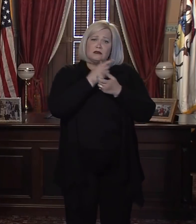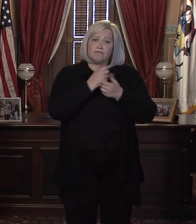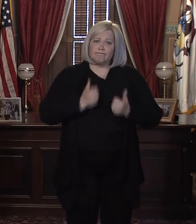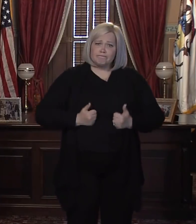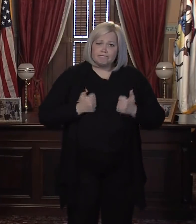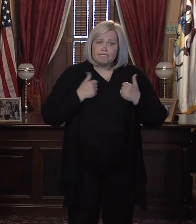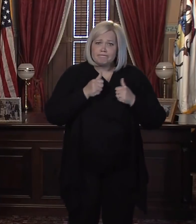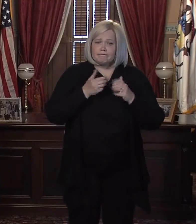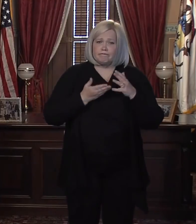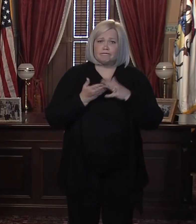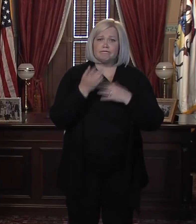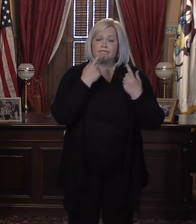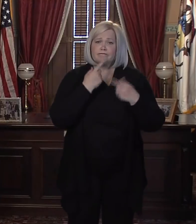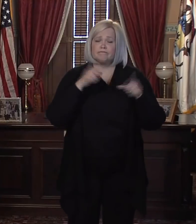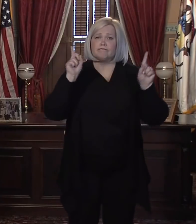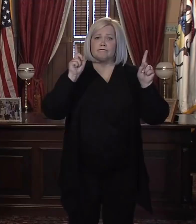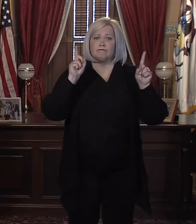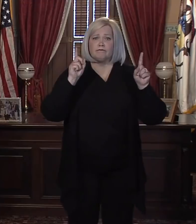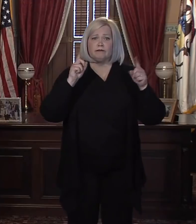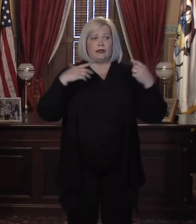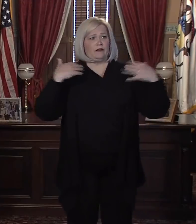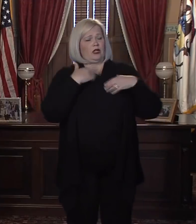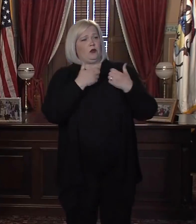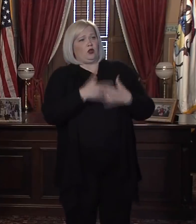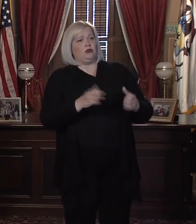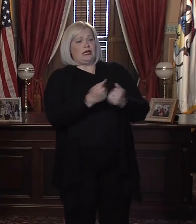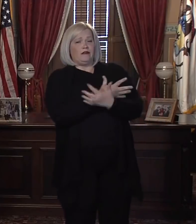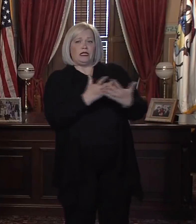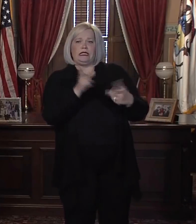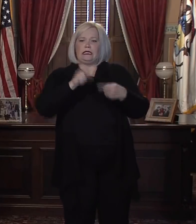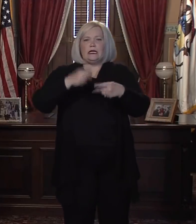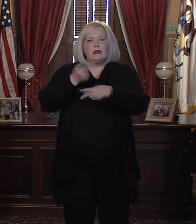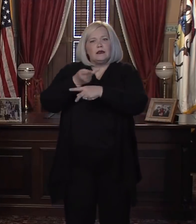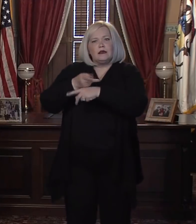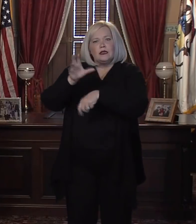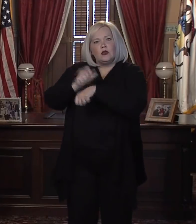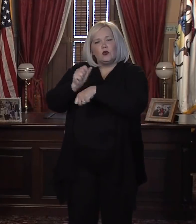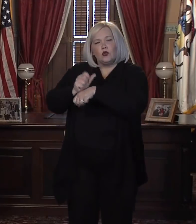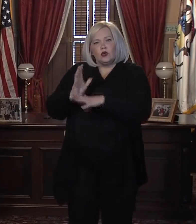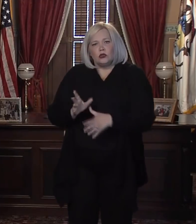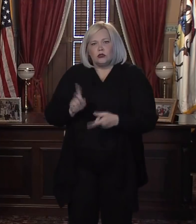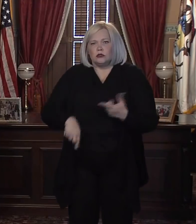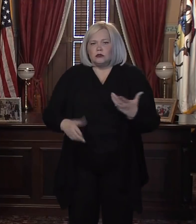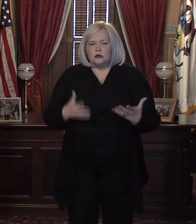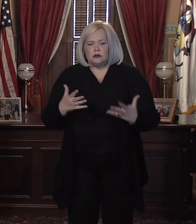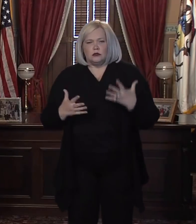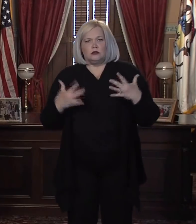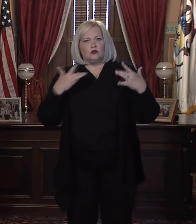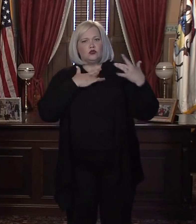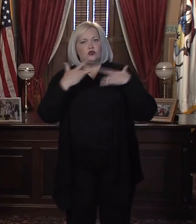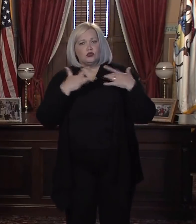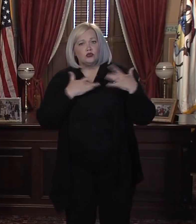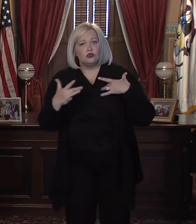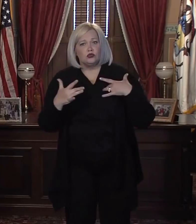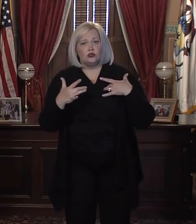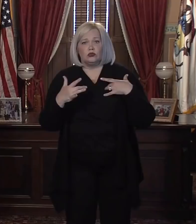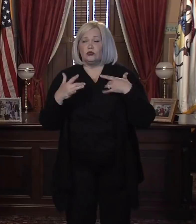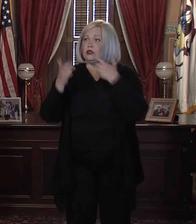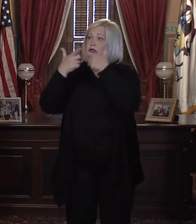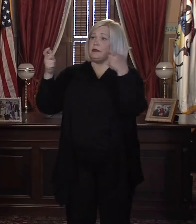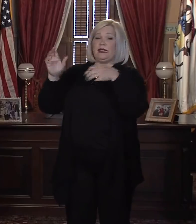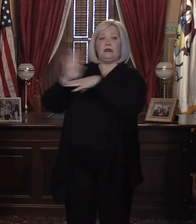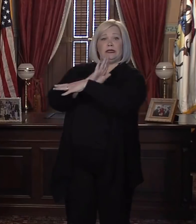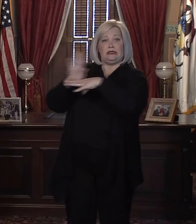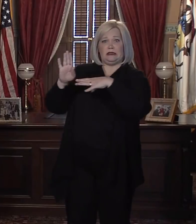lose everything, and they're not going to be able to take care of the employees who work with them. I know our larger businesses are